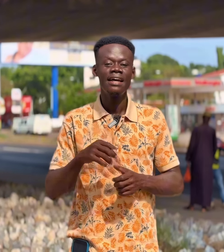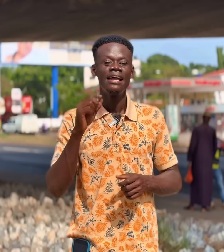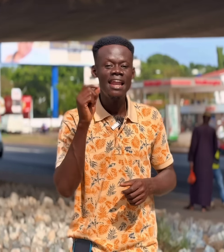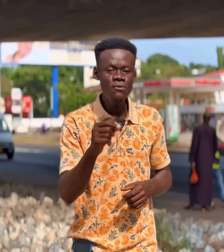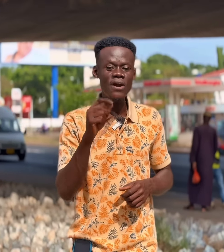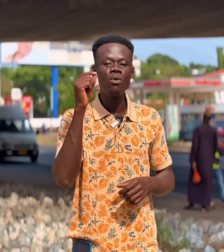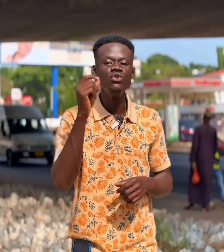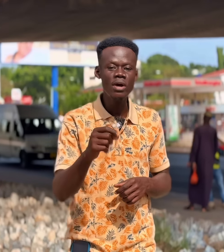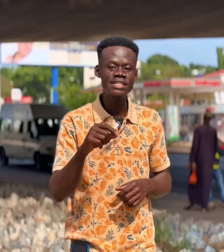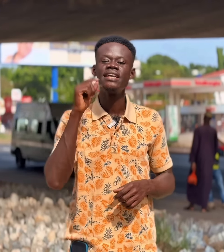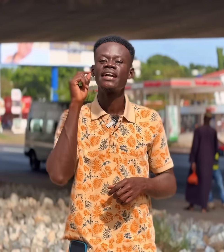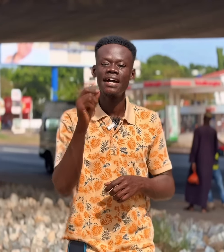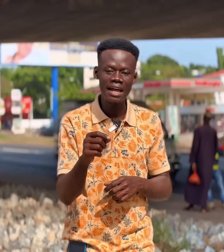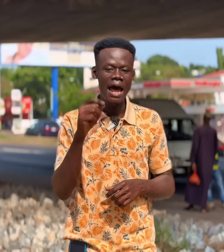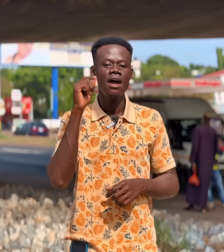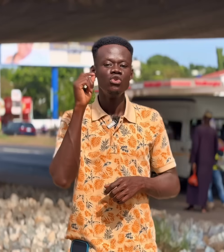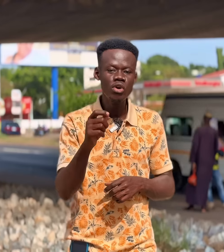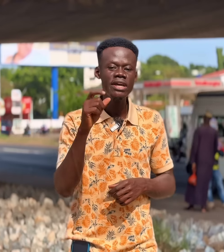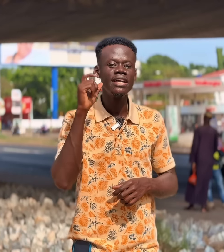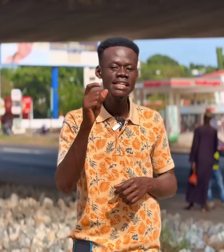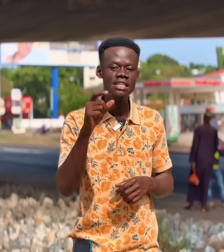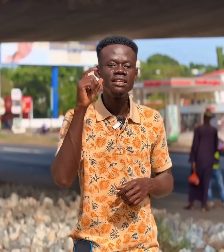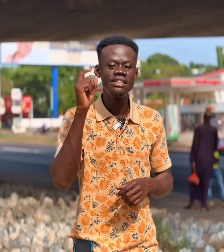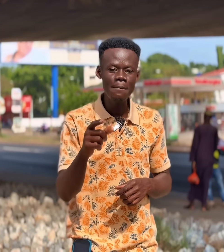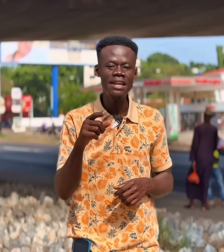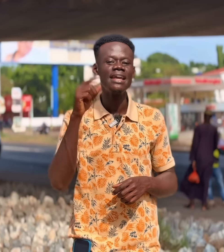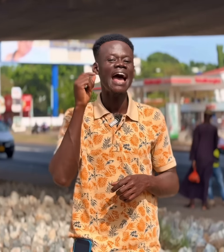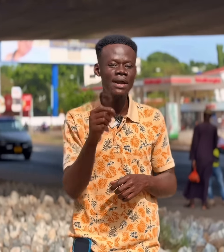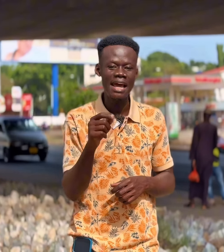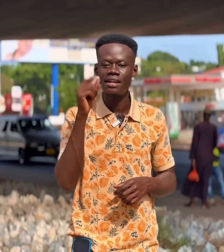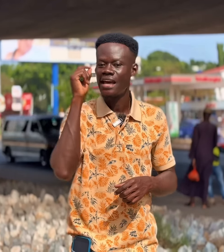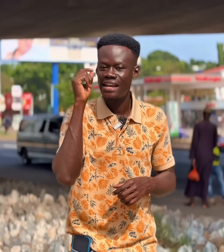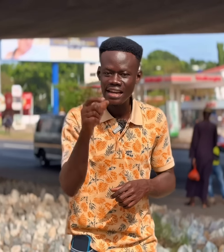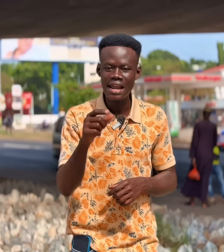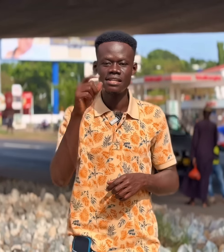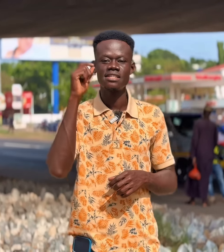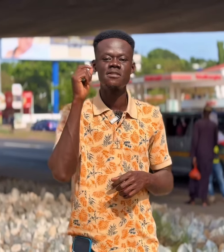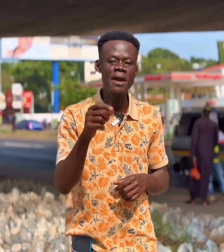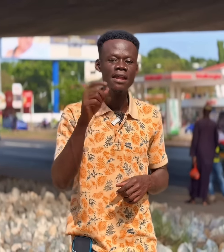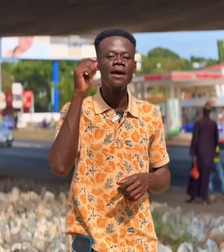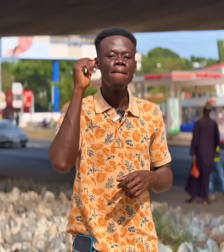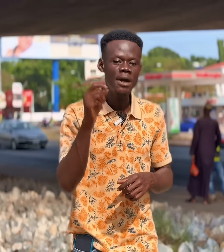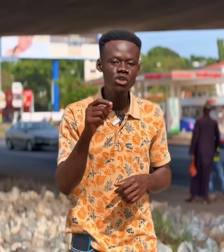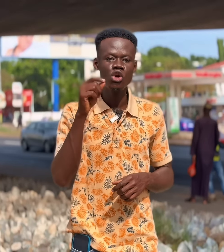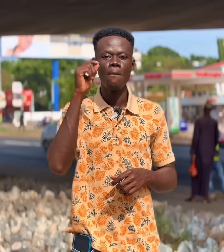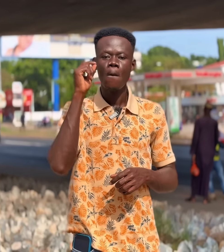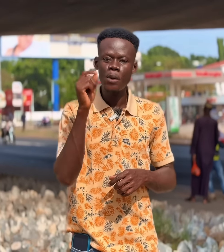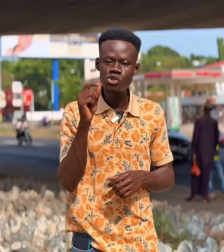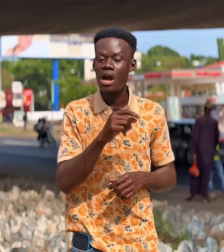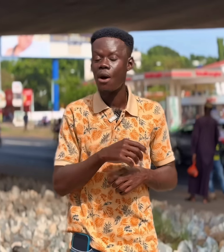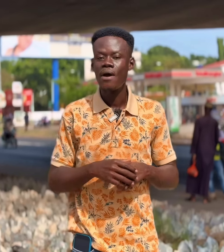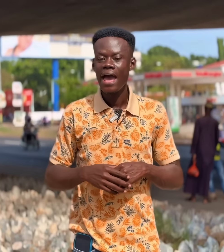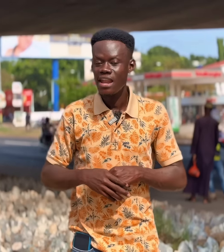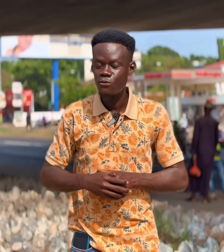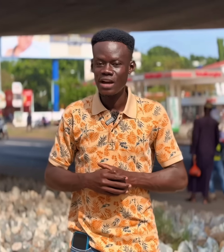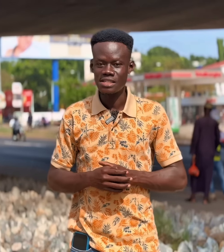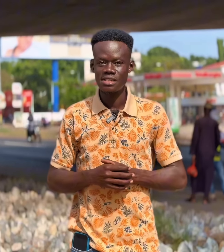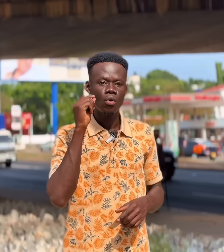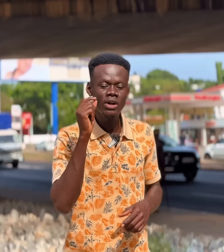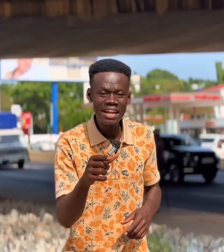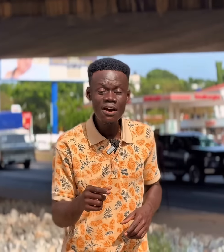aka. LemFi wo USA, Canada, UK, Italy, Germany, Ireland, Netherlands, Spain, Belgium, Portugal